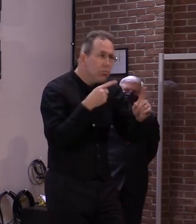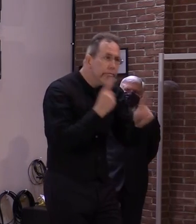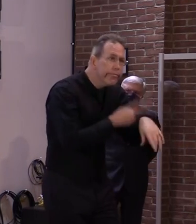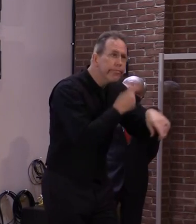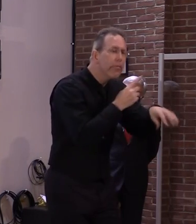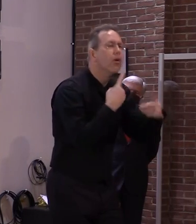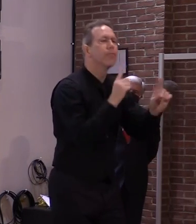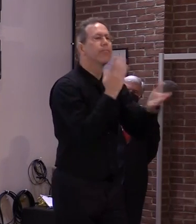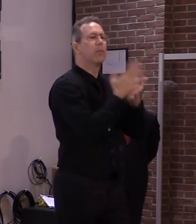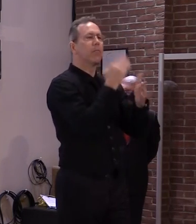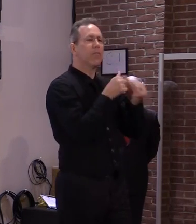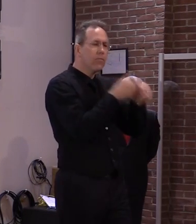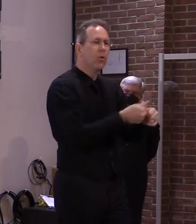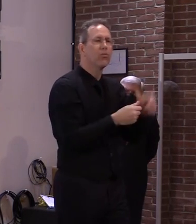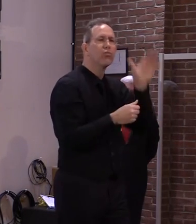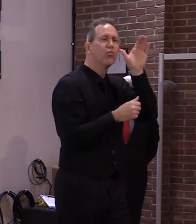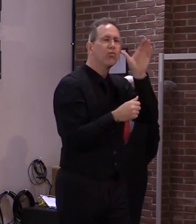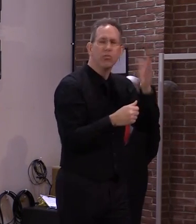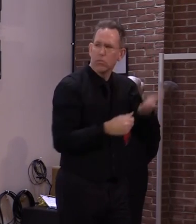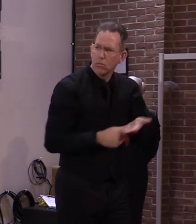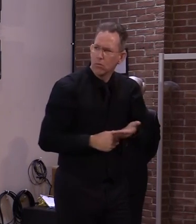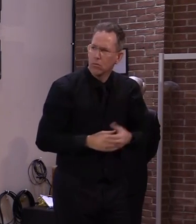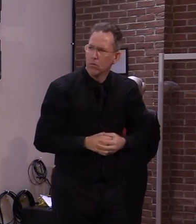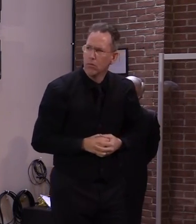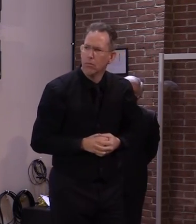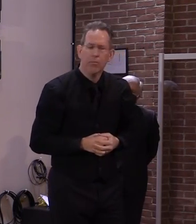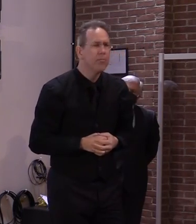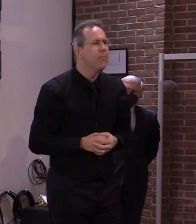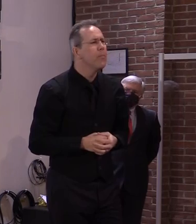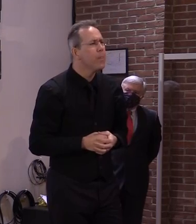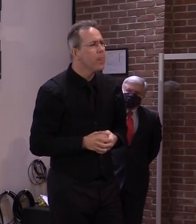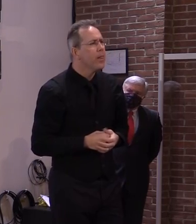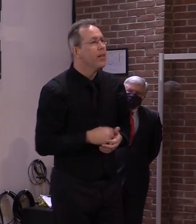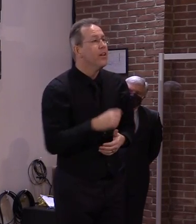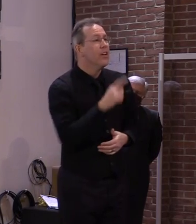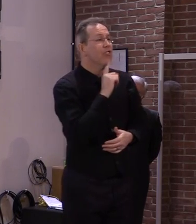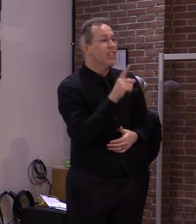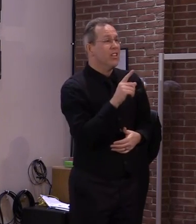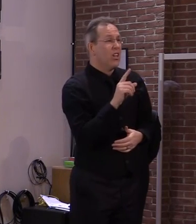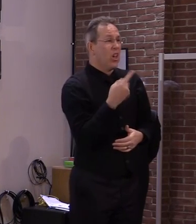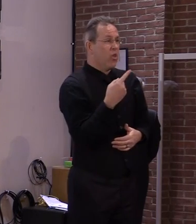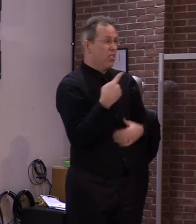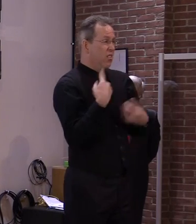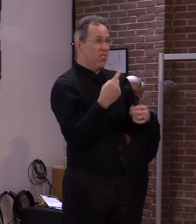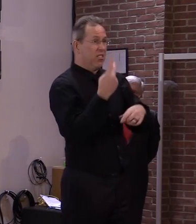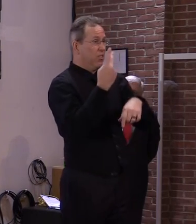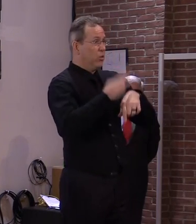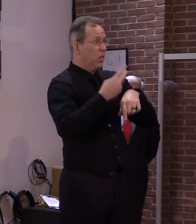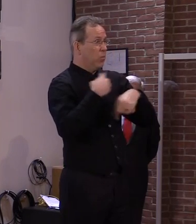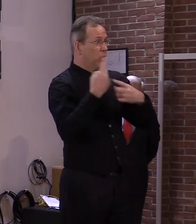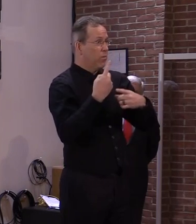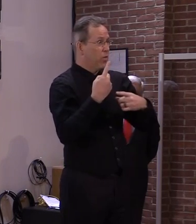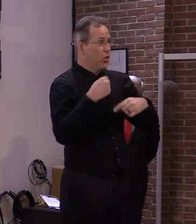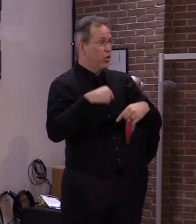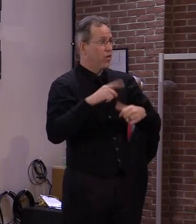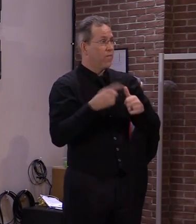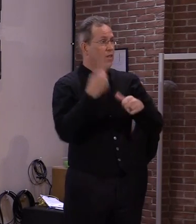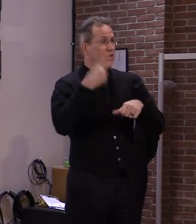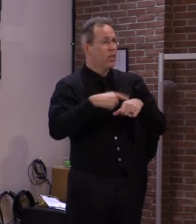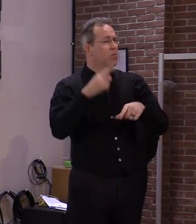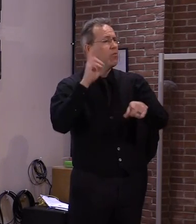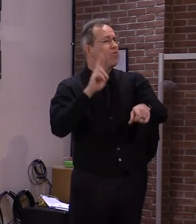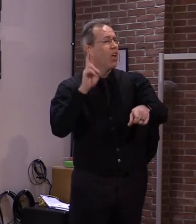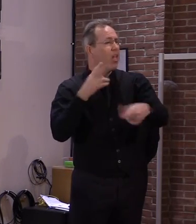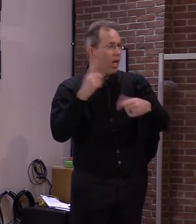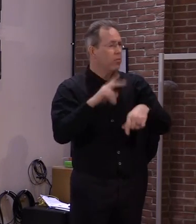This is only the second situation that I know of. There was a situation in Rutland. There was the gym in Rutland that they took